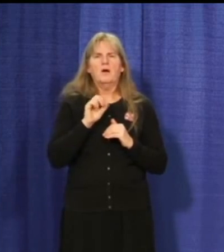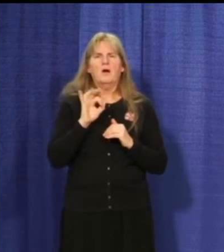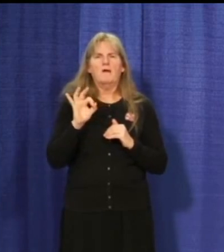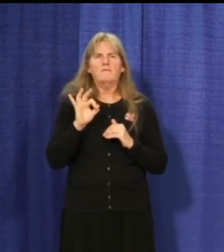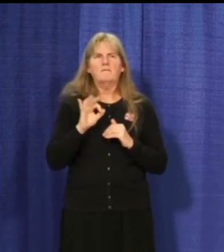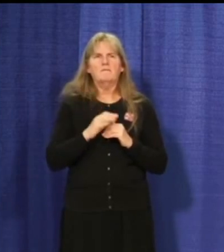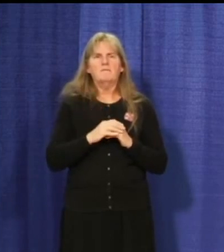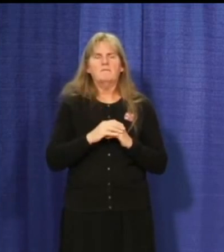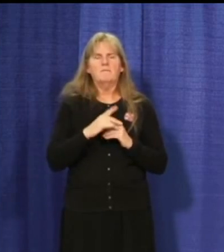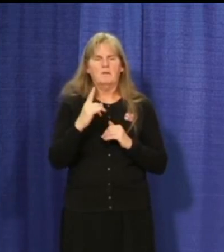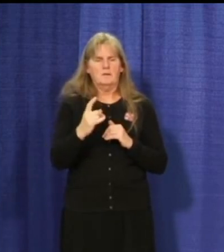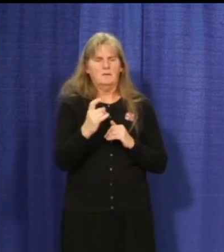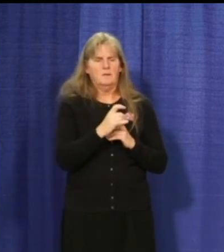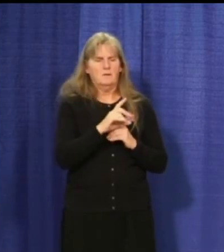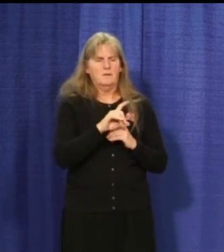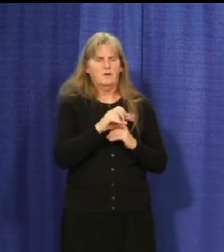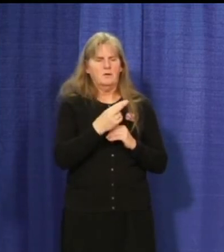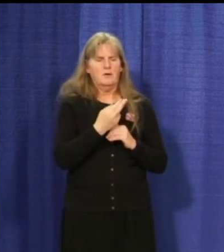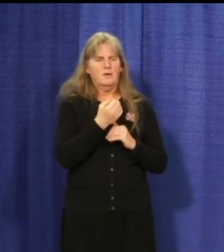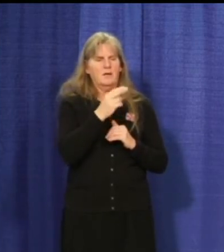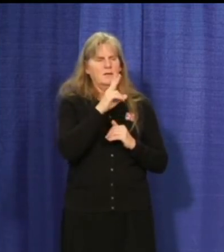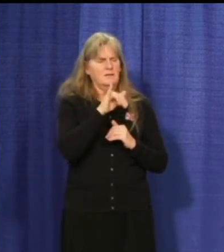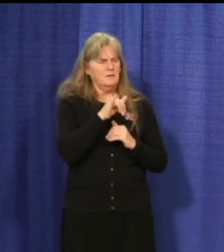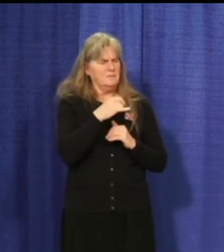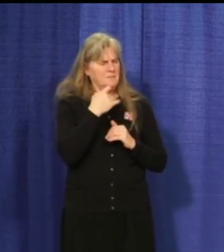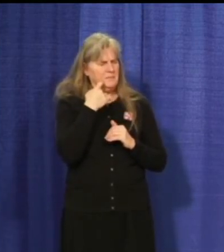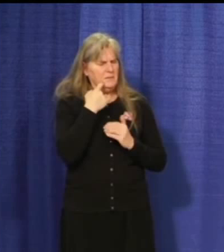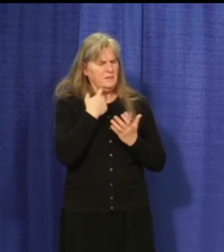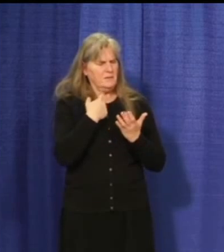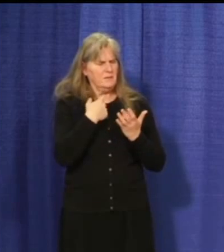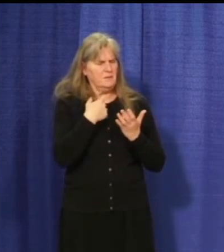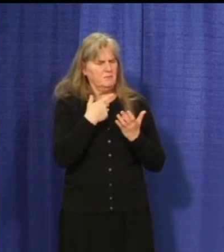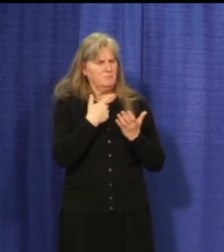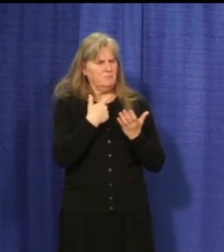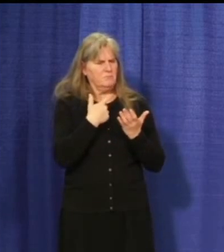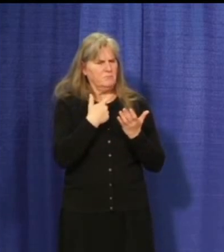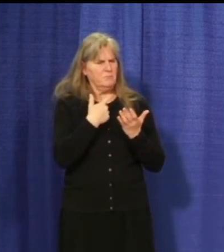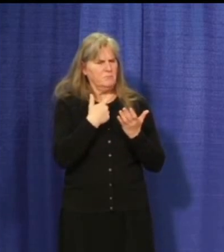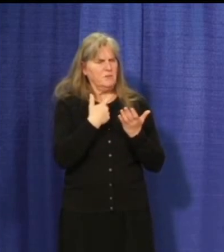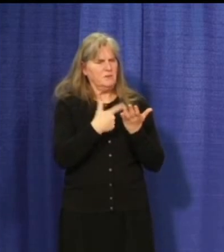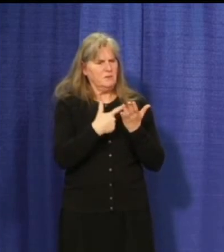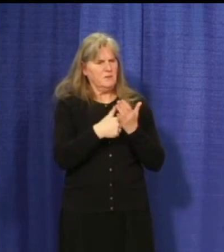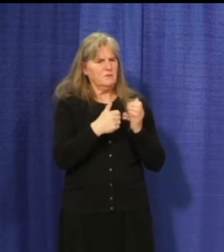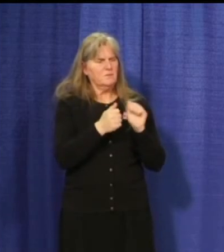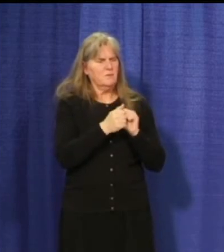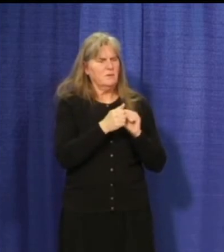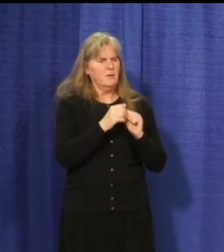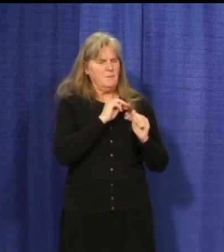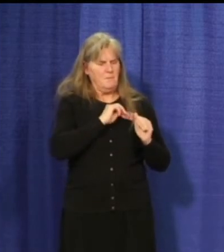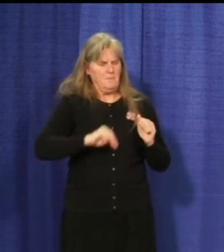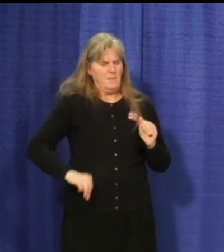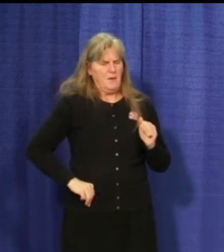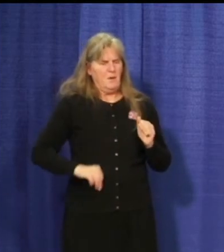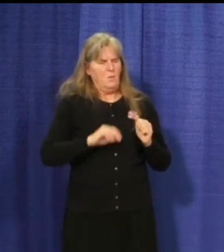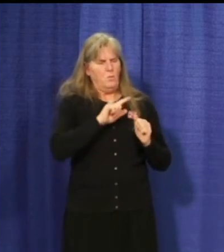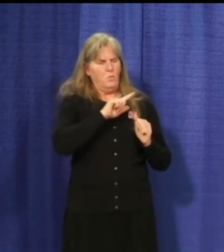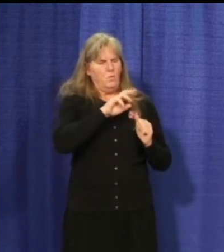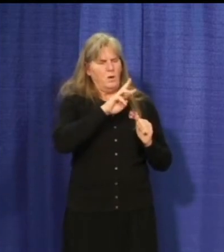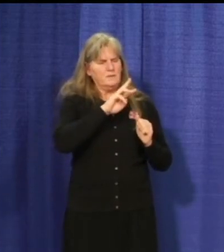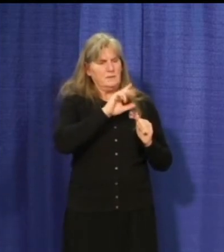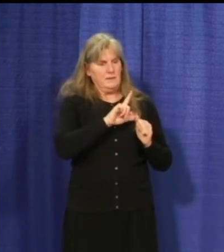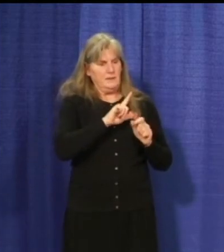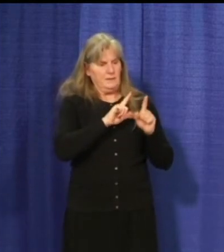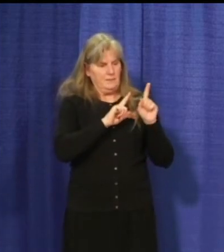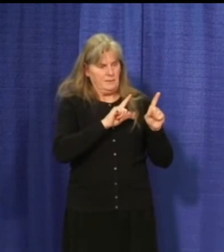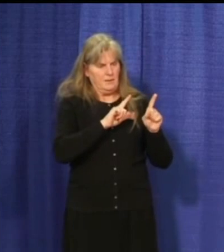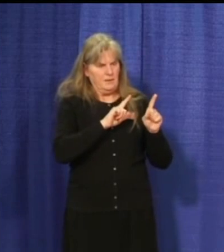I have a question for Dr. Hanley. I spoke to the mayor of Watson Lake yesterday, and he had mentioned that, at least in